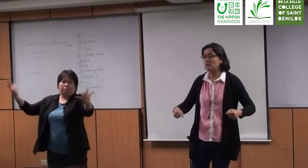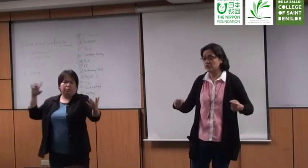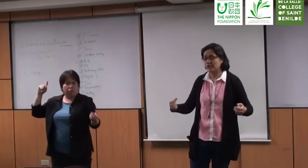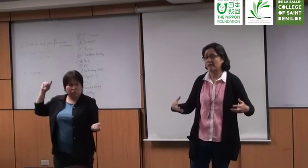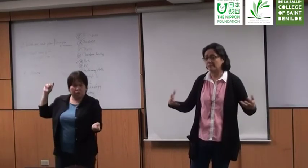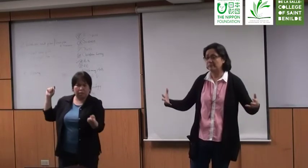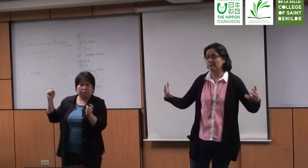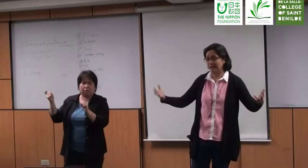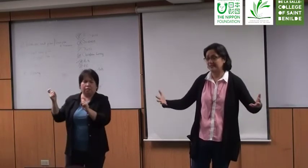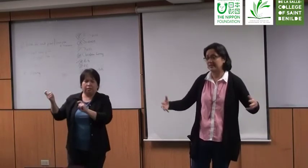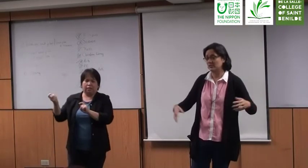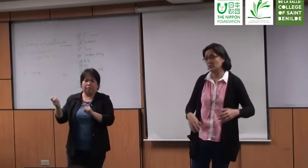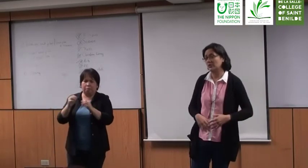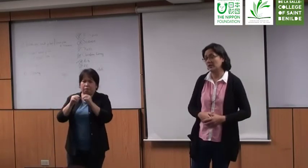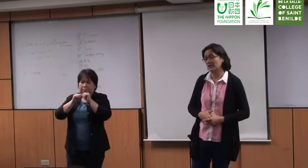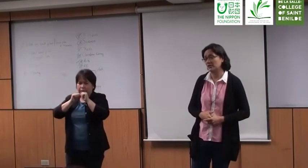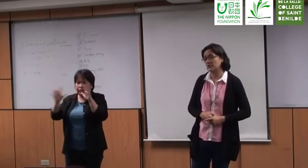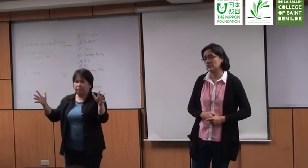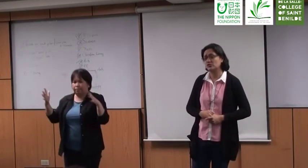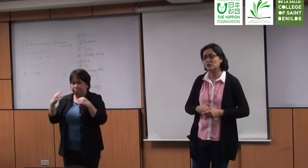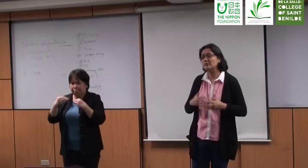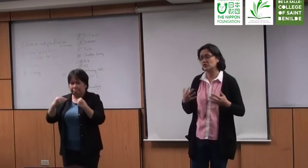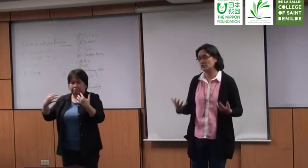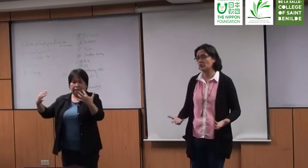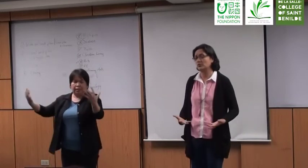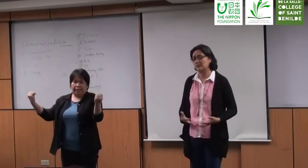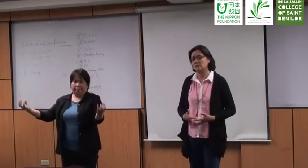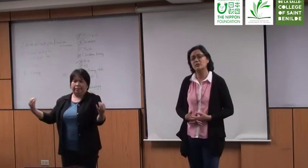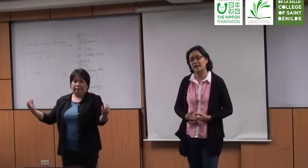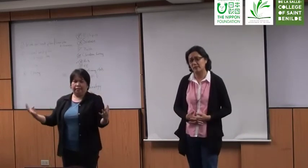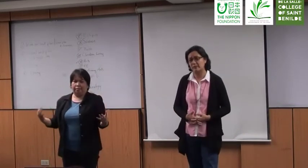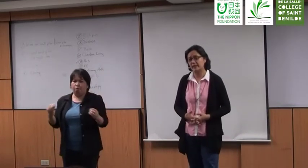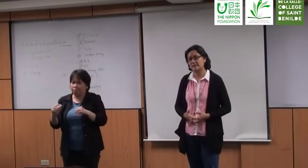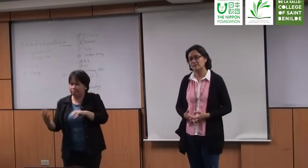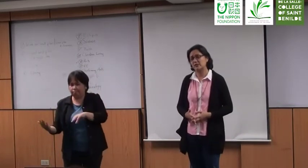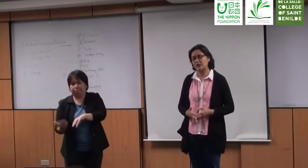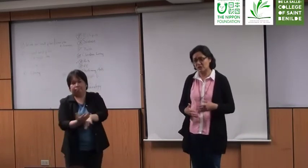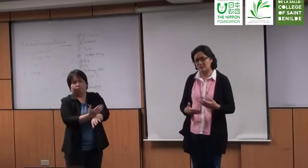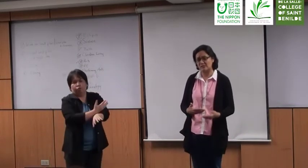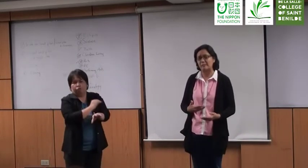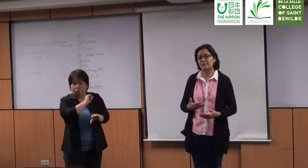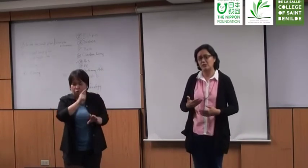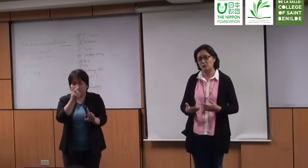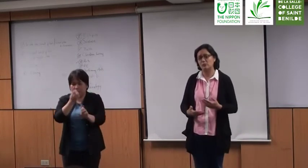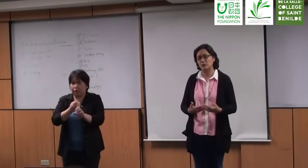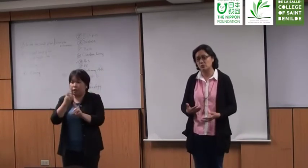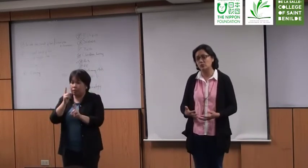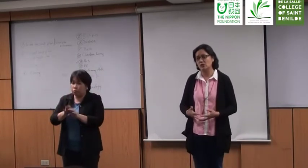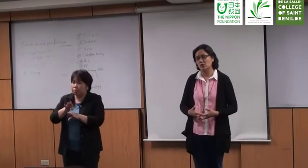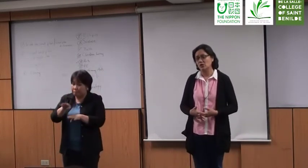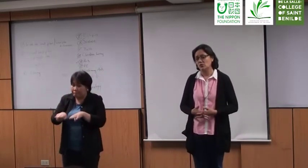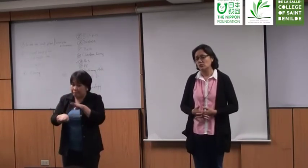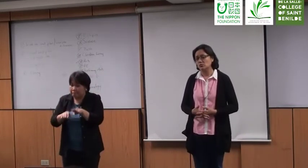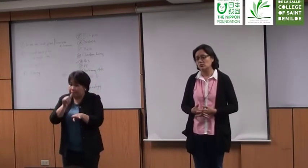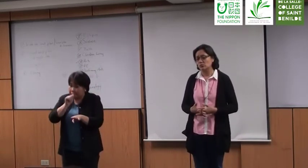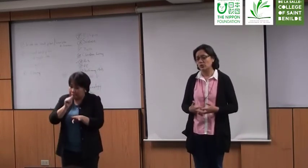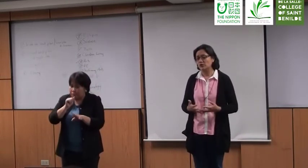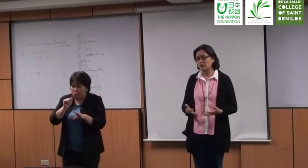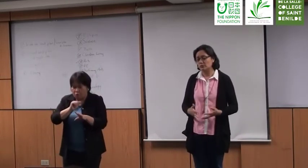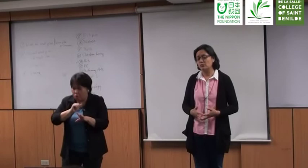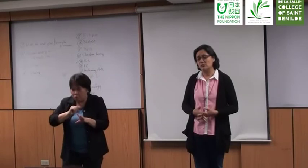something that will share the blessings to the others. There's so much growth that will take place at each step that we will do